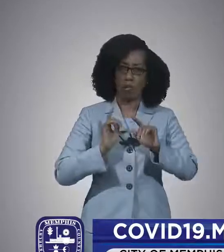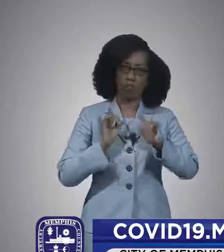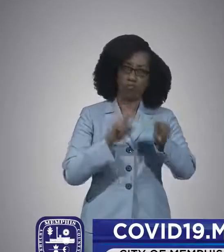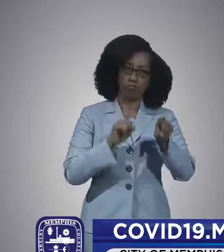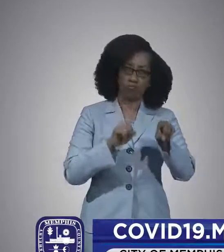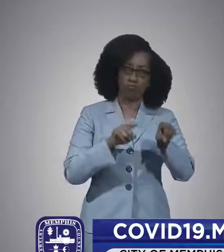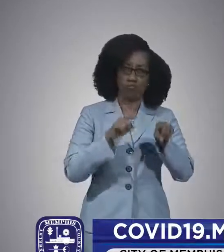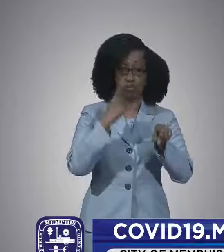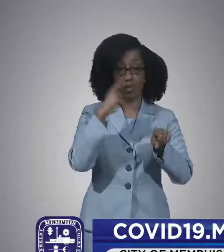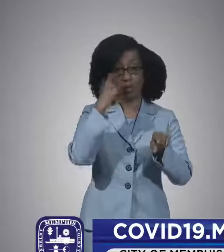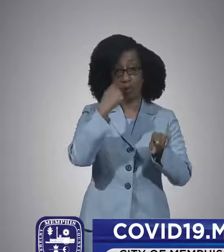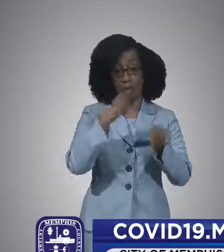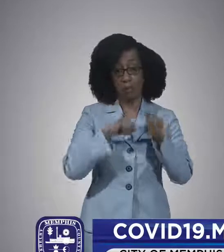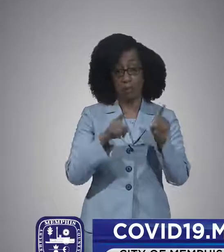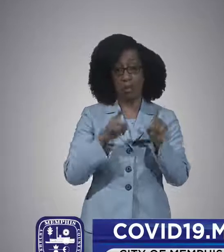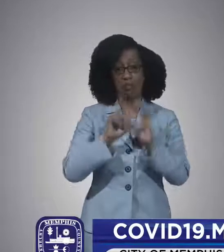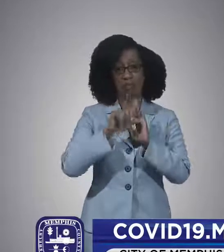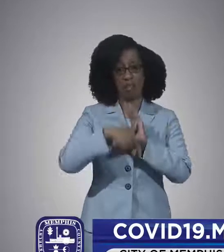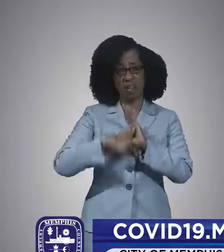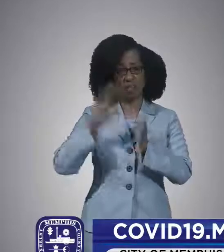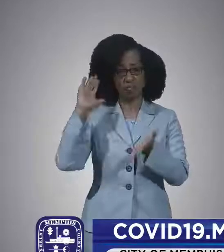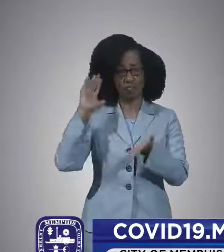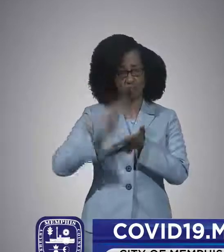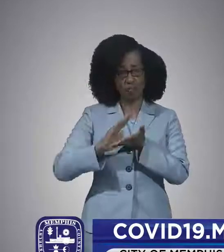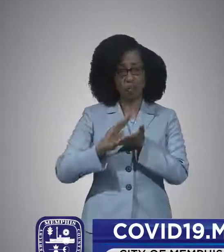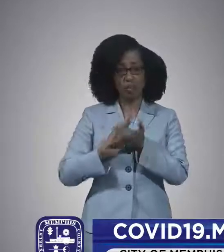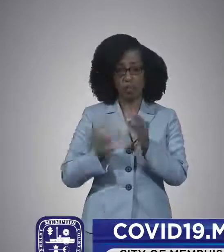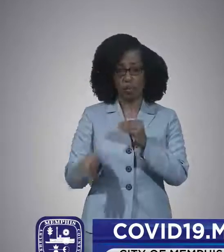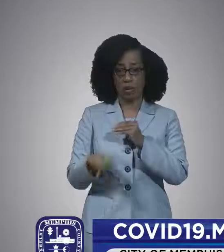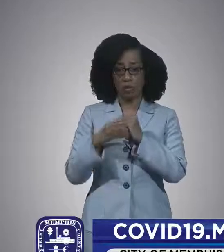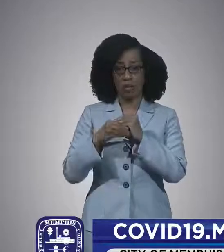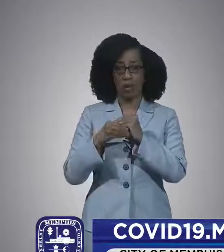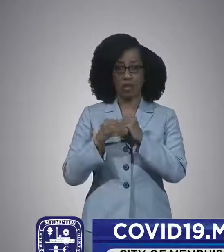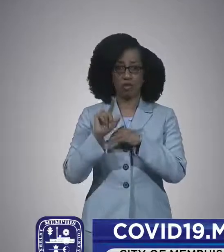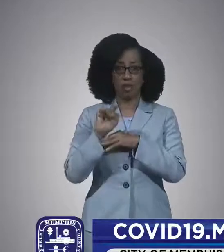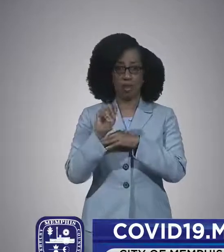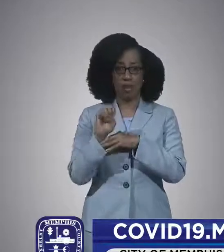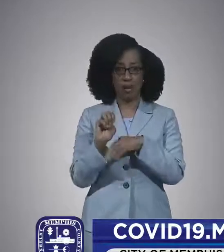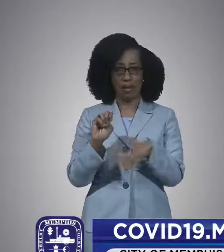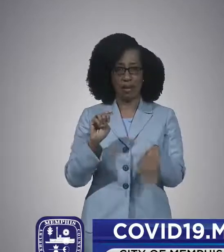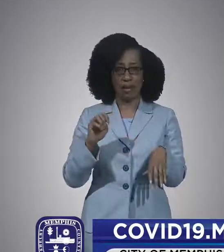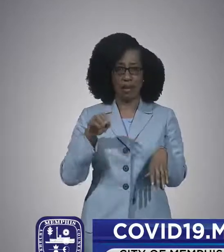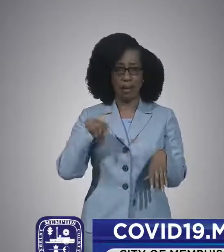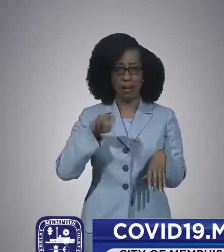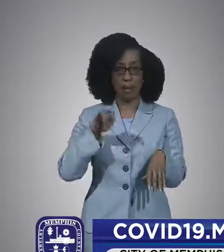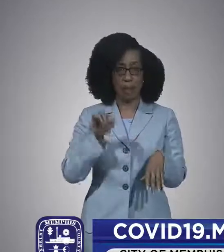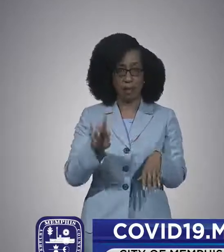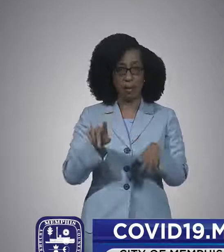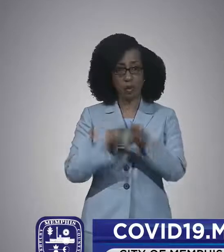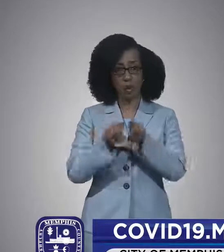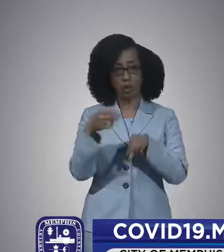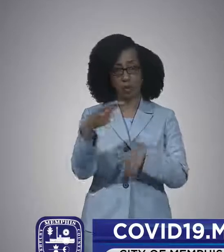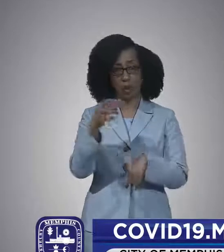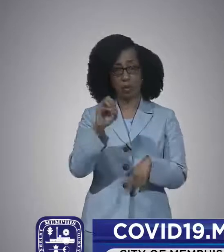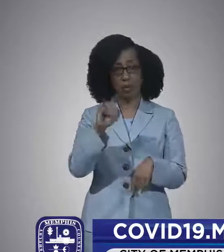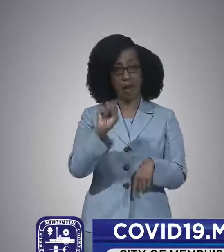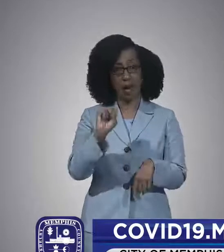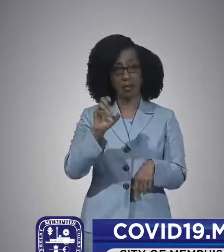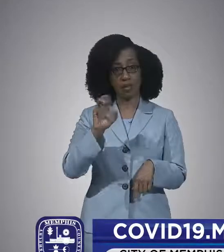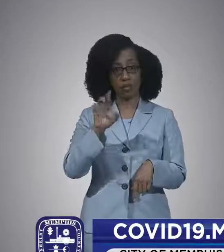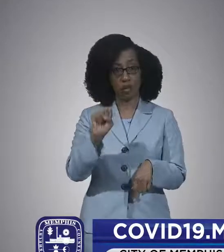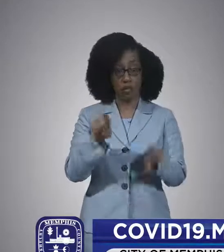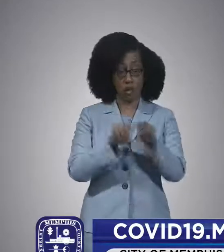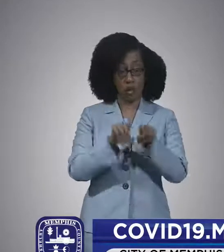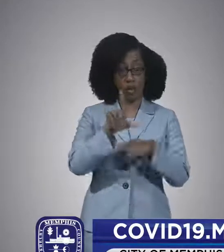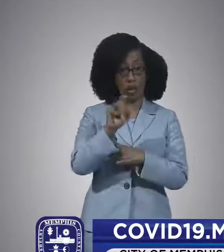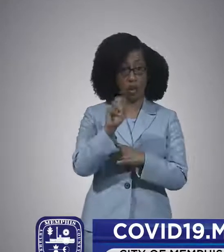down pretty dramatically. We've added an extra lane at Poplar Healthcare out at Hacks Cross, added an extra lane of throughput at the Lamar Avenue